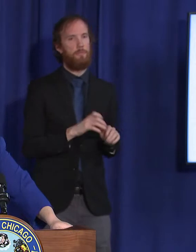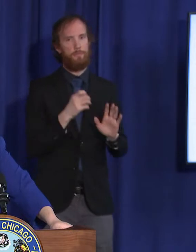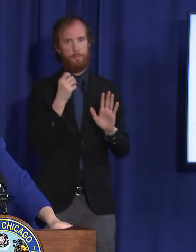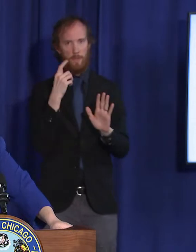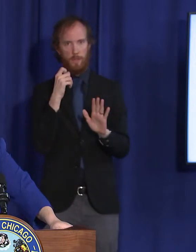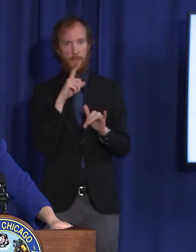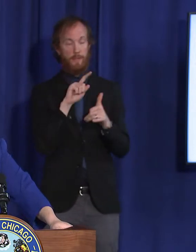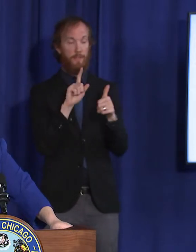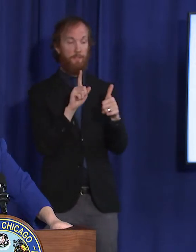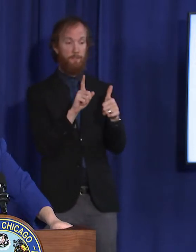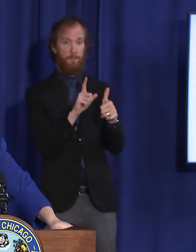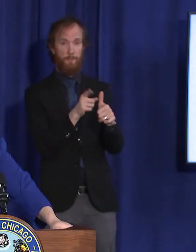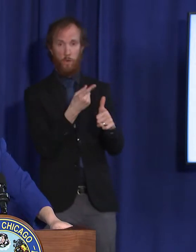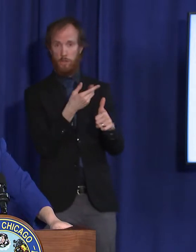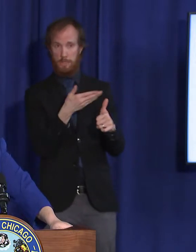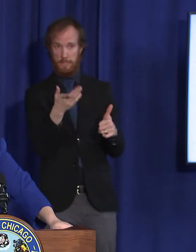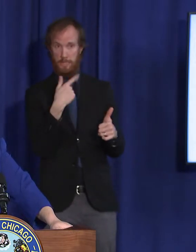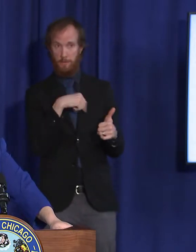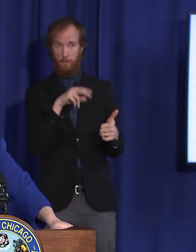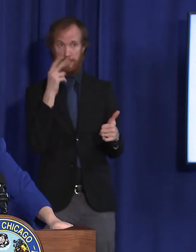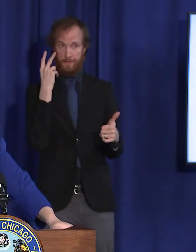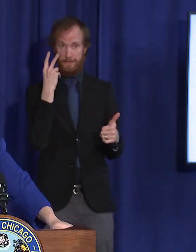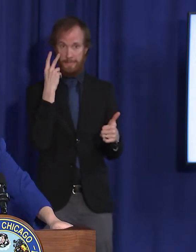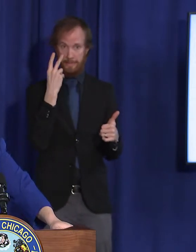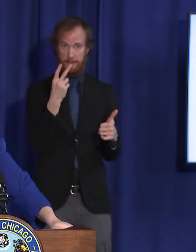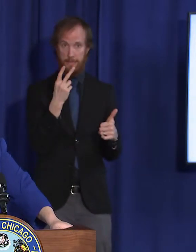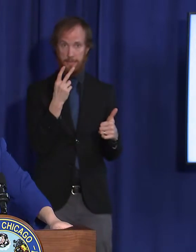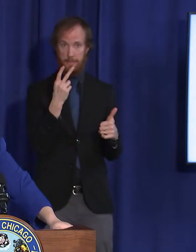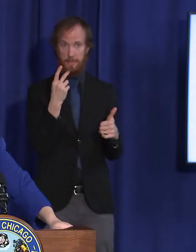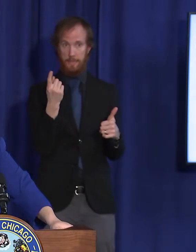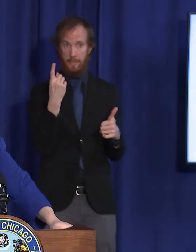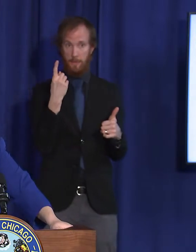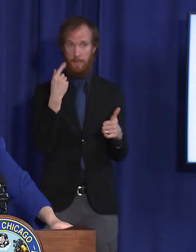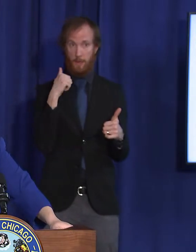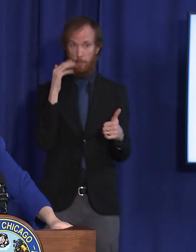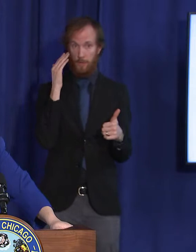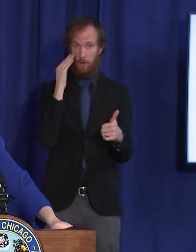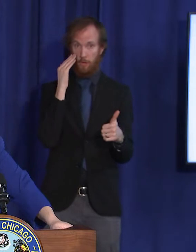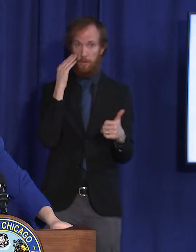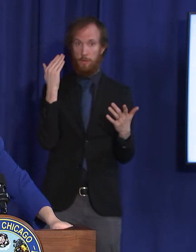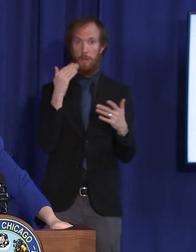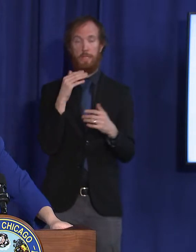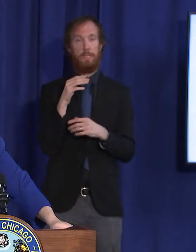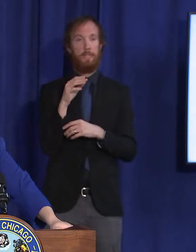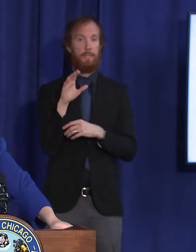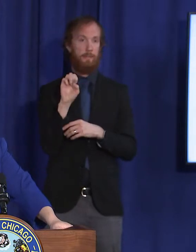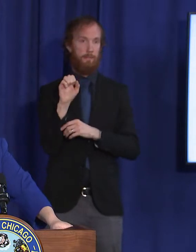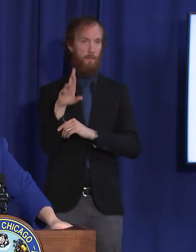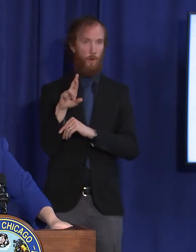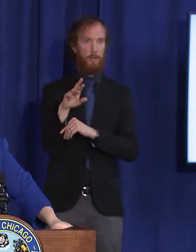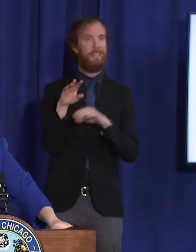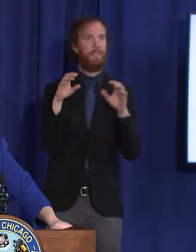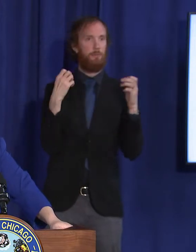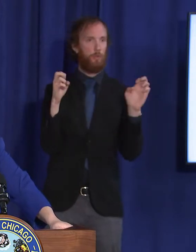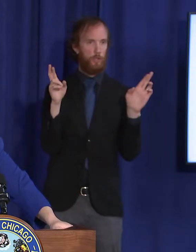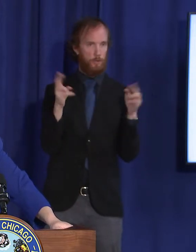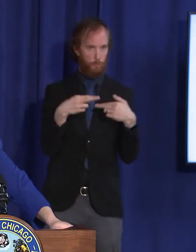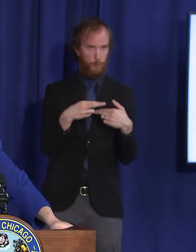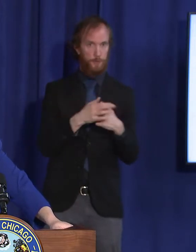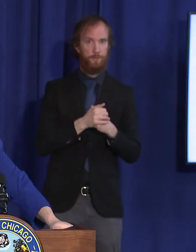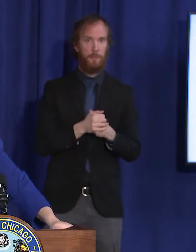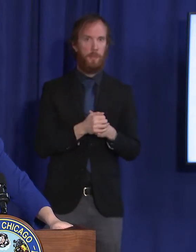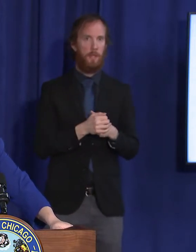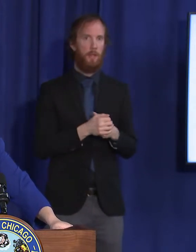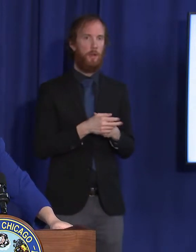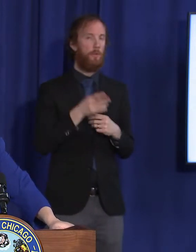along, the first one that we see move in a way that we can trust is actually emergency department visits and what